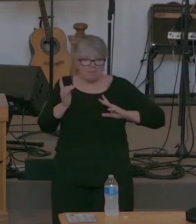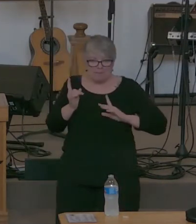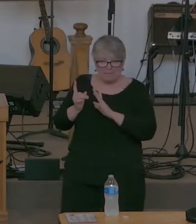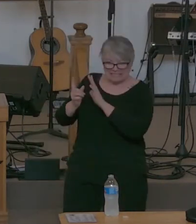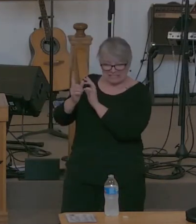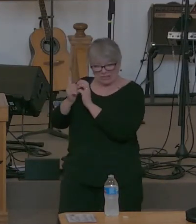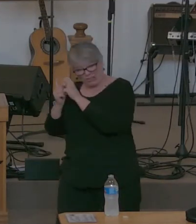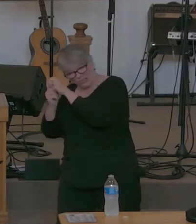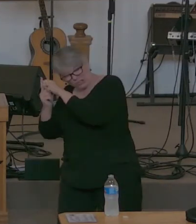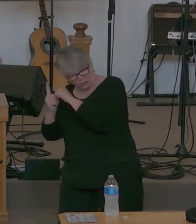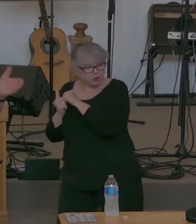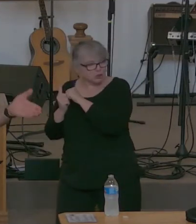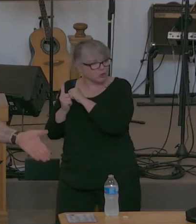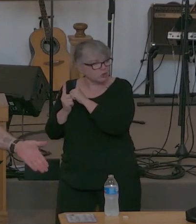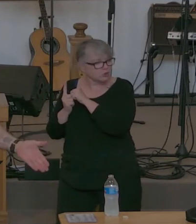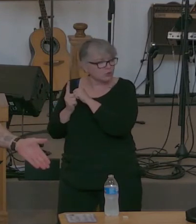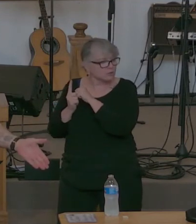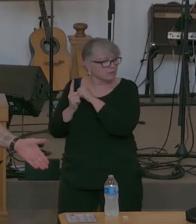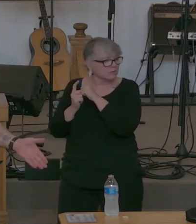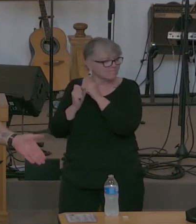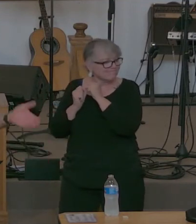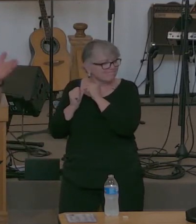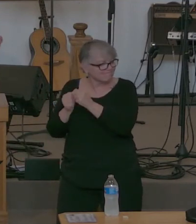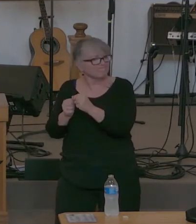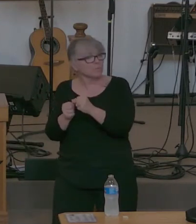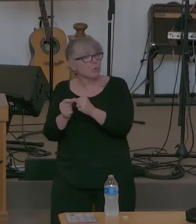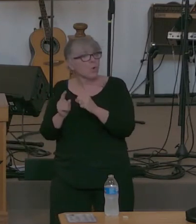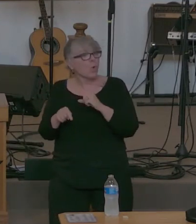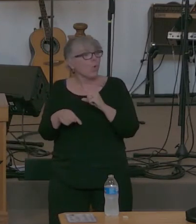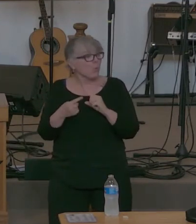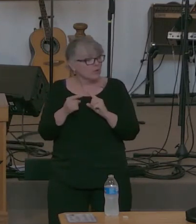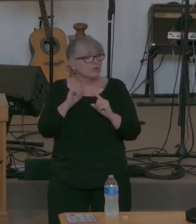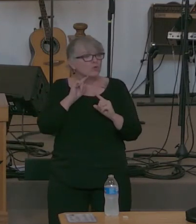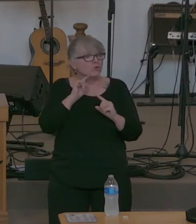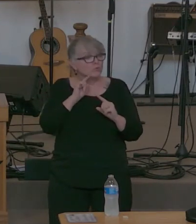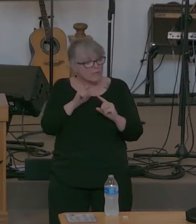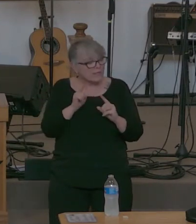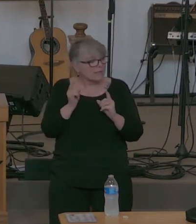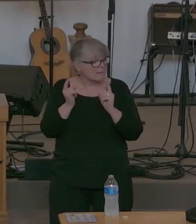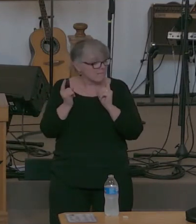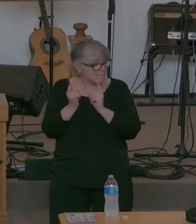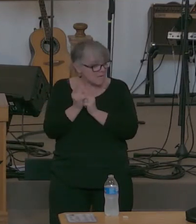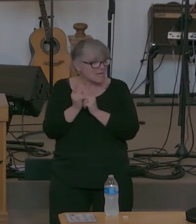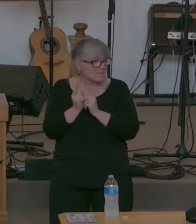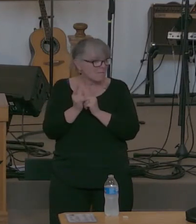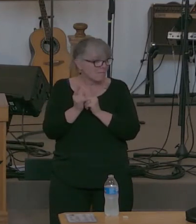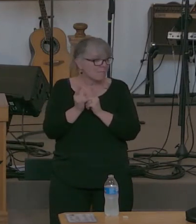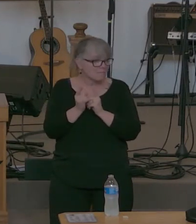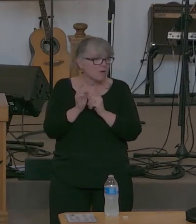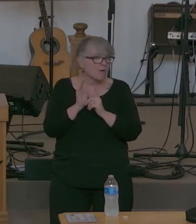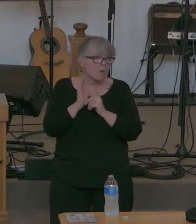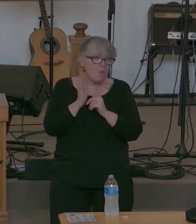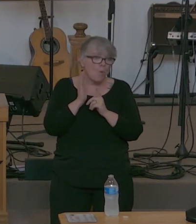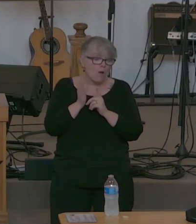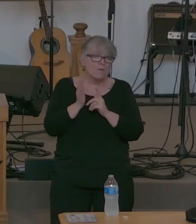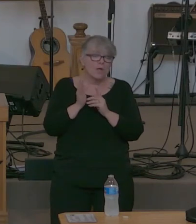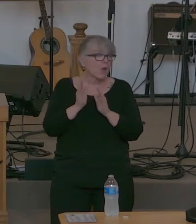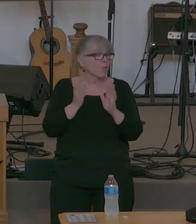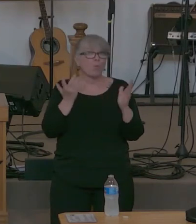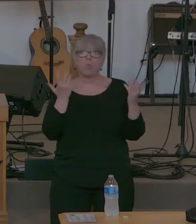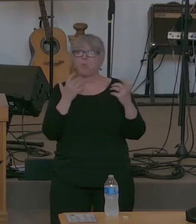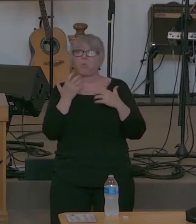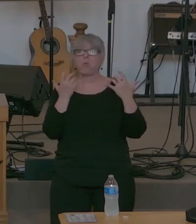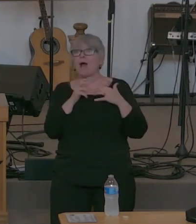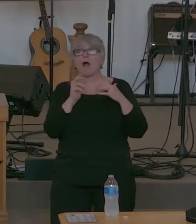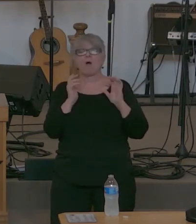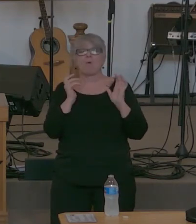the ride, because when you do come to Jesus Christ, you're going to go for a ride. And